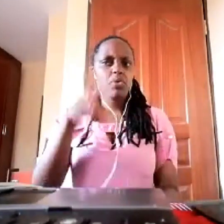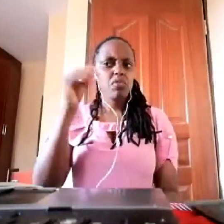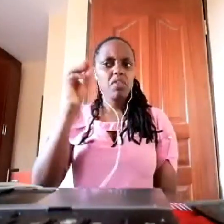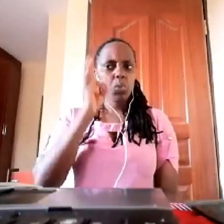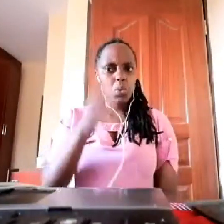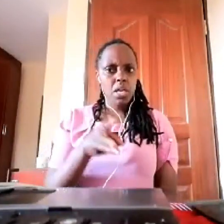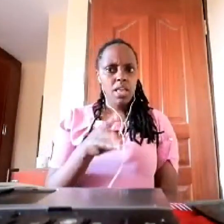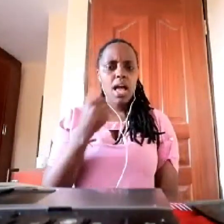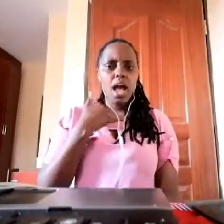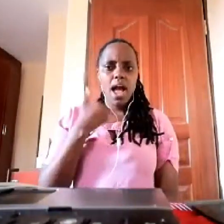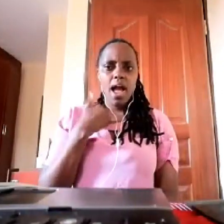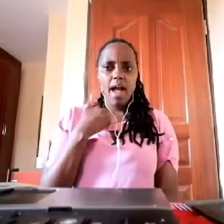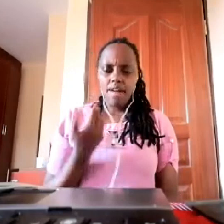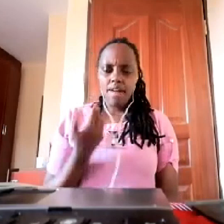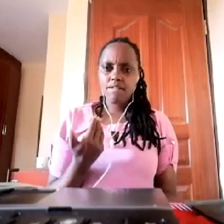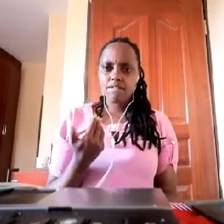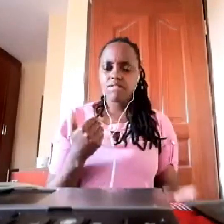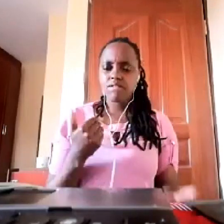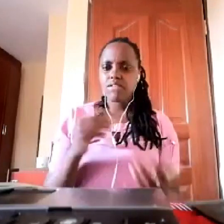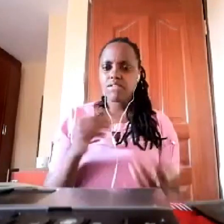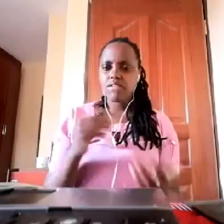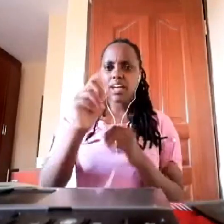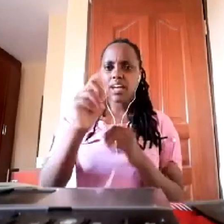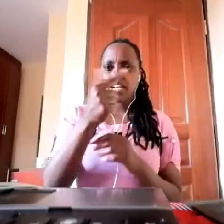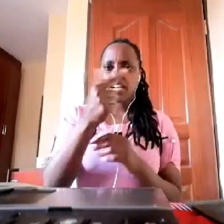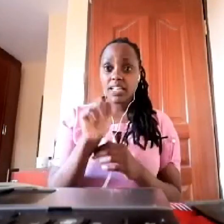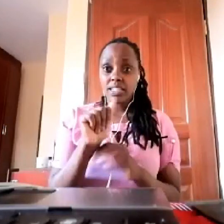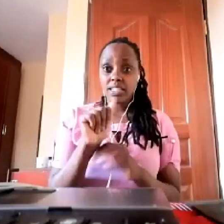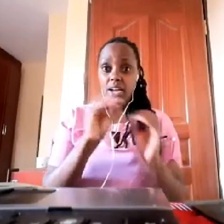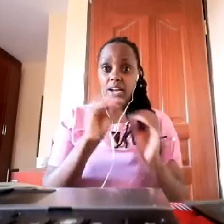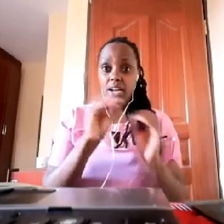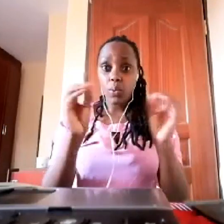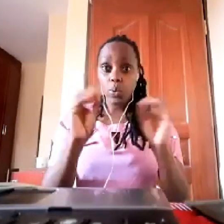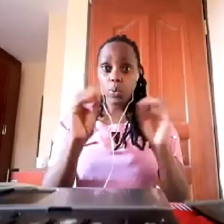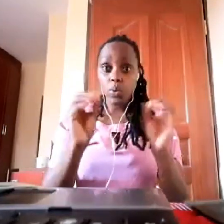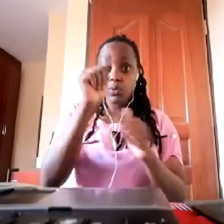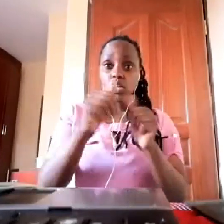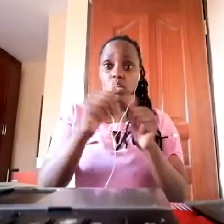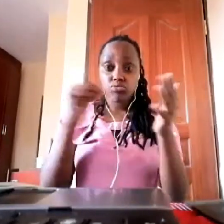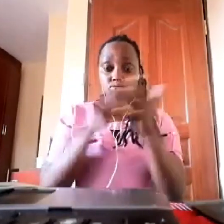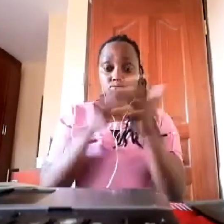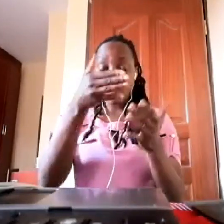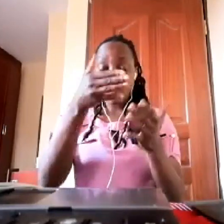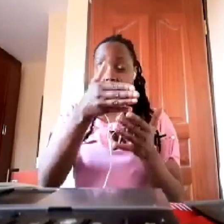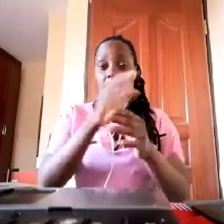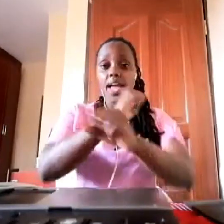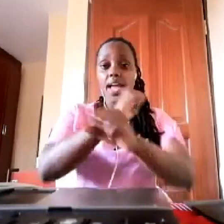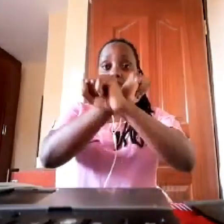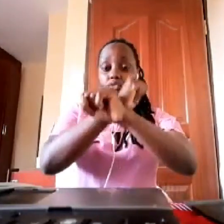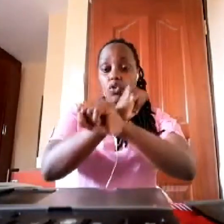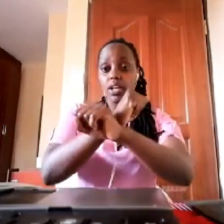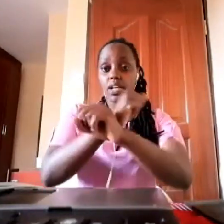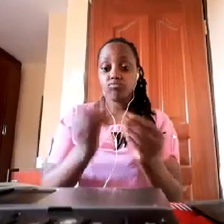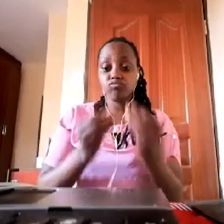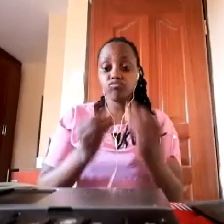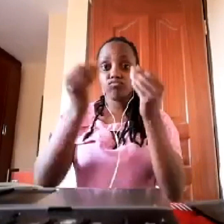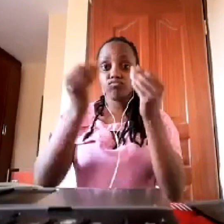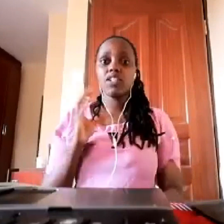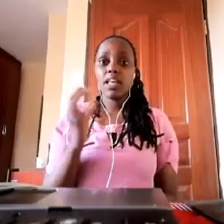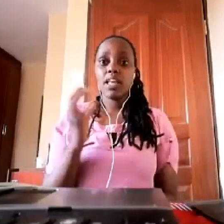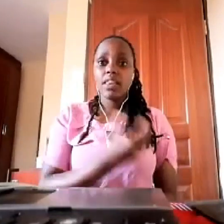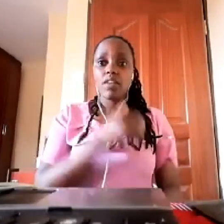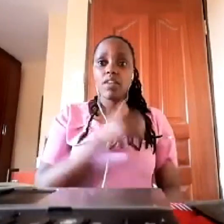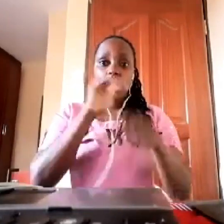have anecdotal data. We don't have data that can go into a report and be defended before the committee. And most of the